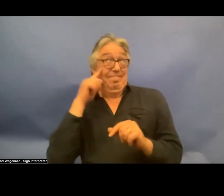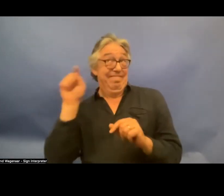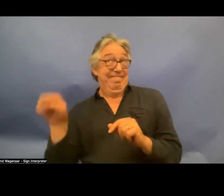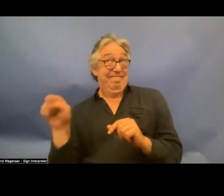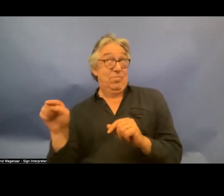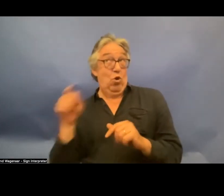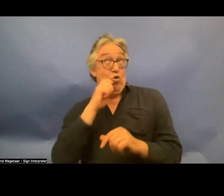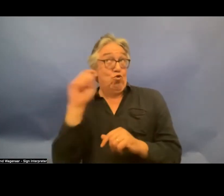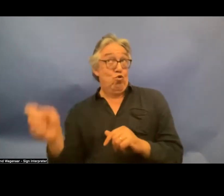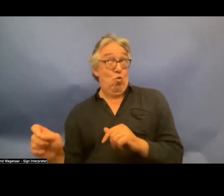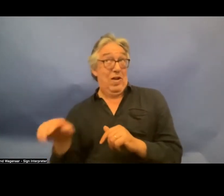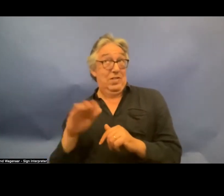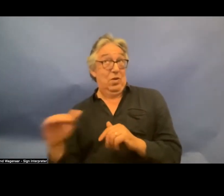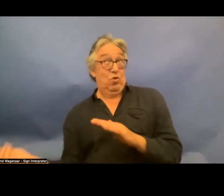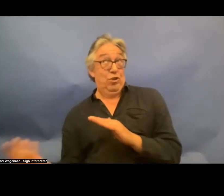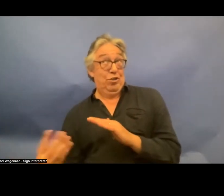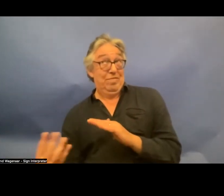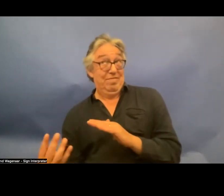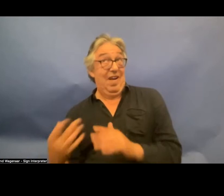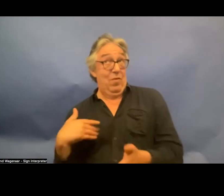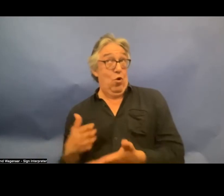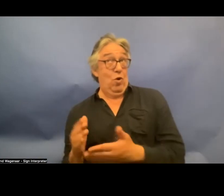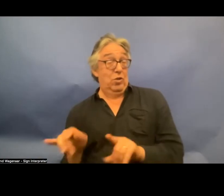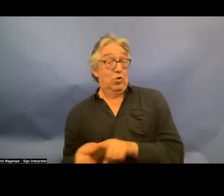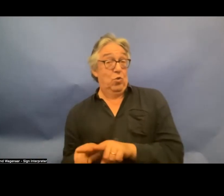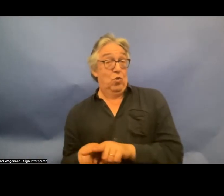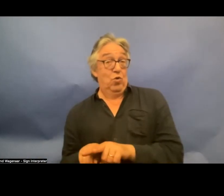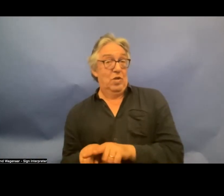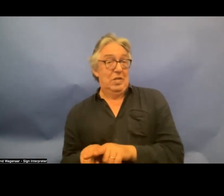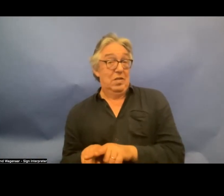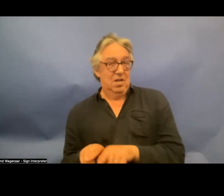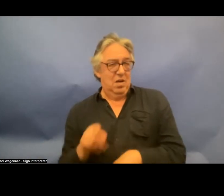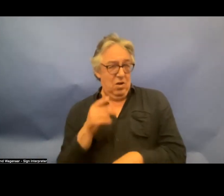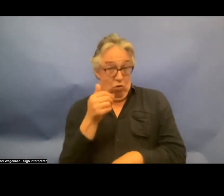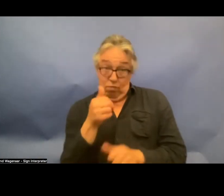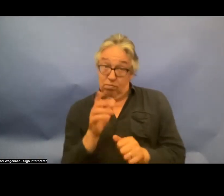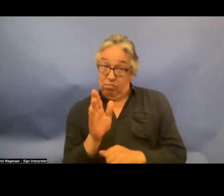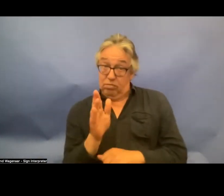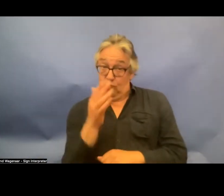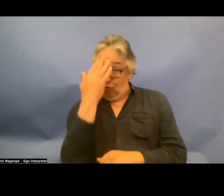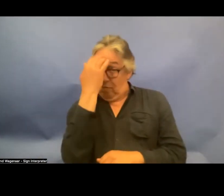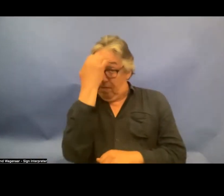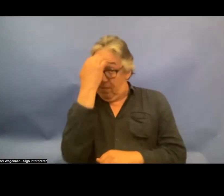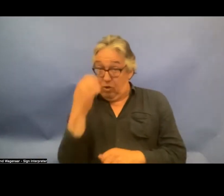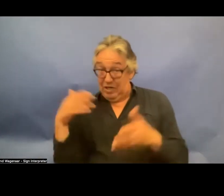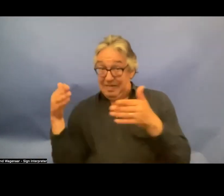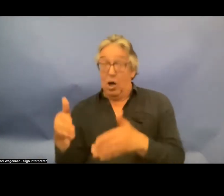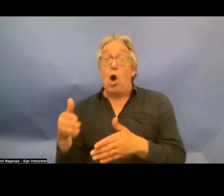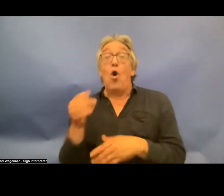That is a long run. That is a long, long journey when it comes to the deinstitutionalization.